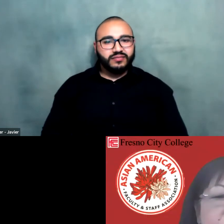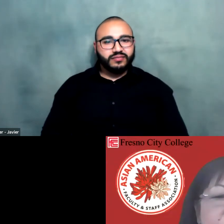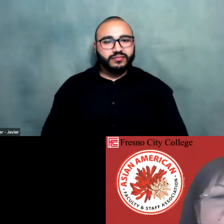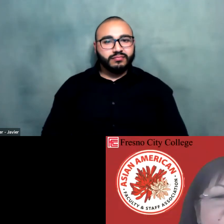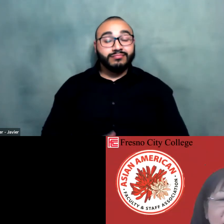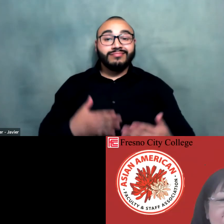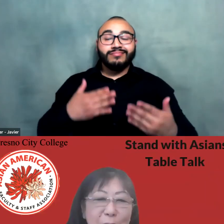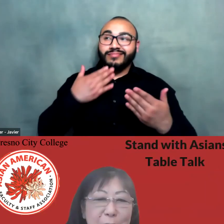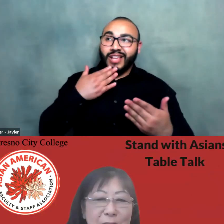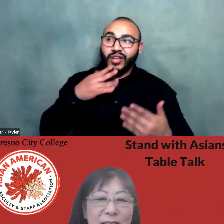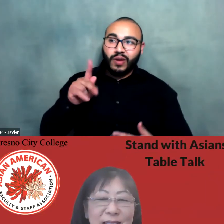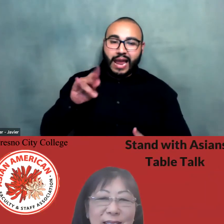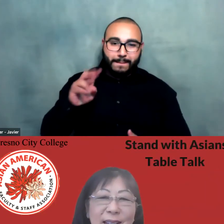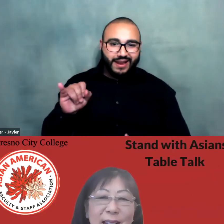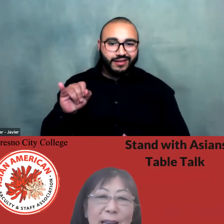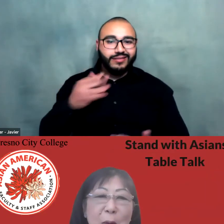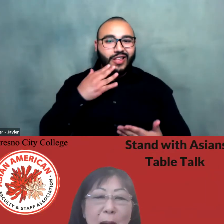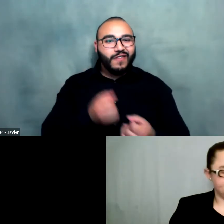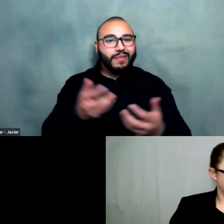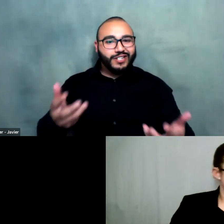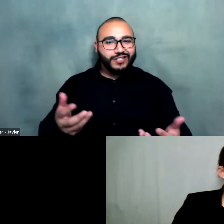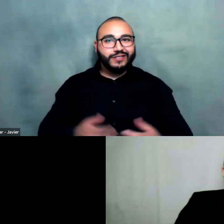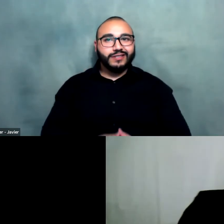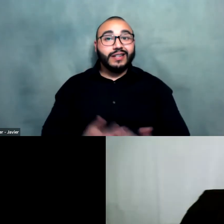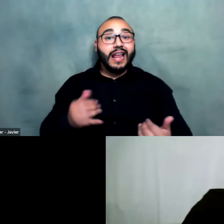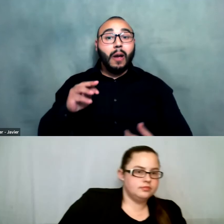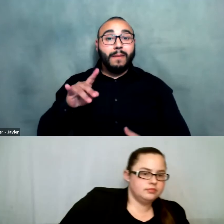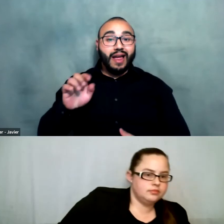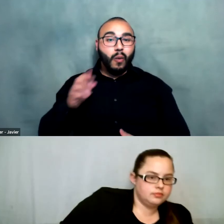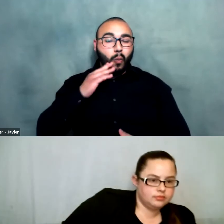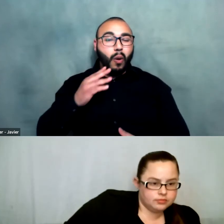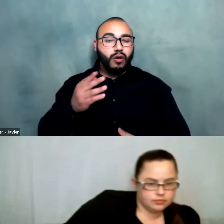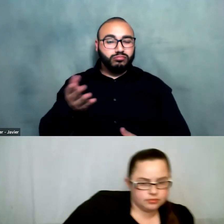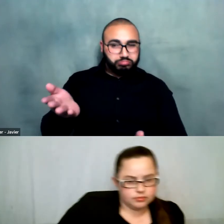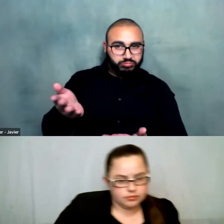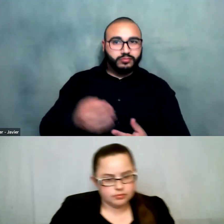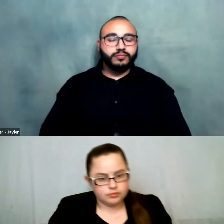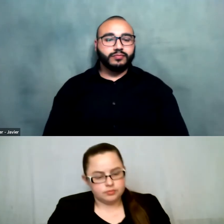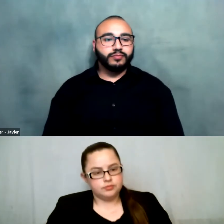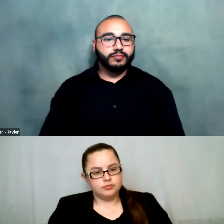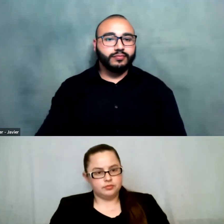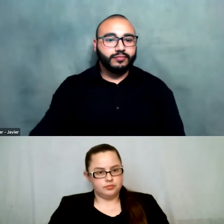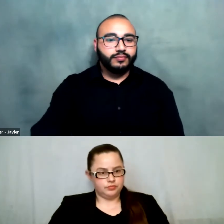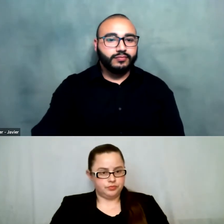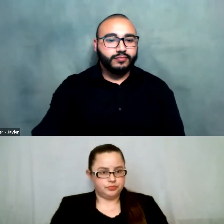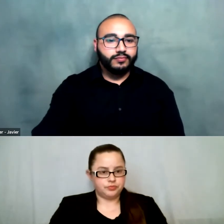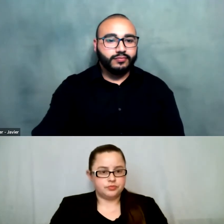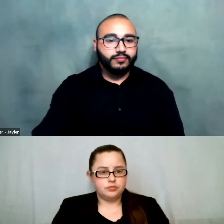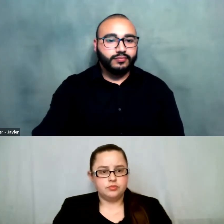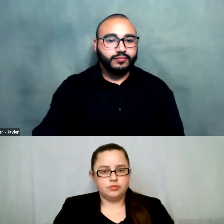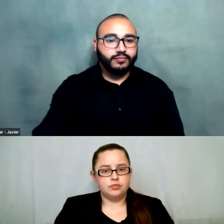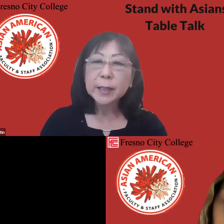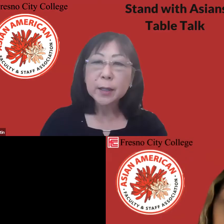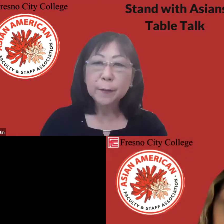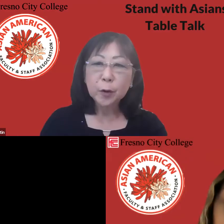Thank you, Cami. Thank you very much. And now, Mai, I'm going to call on you. As a mother of 4 boys, what change